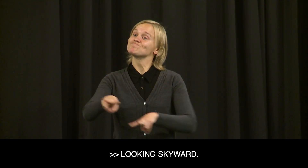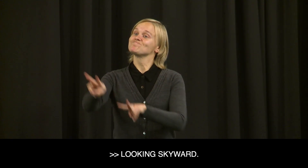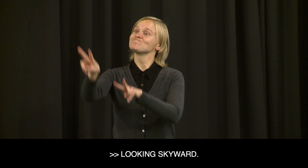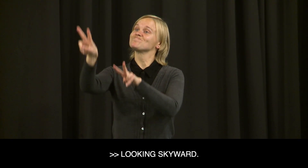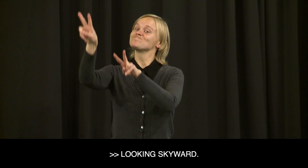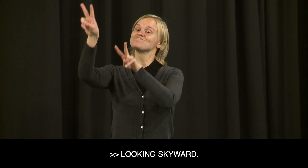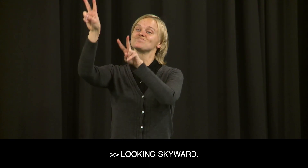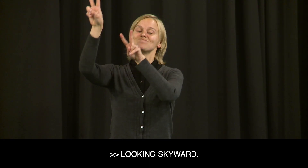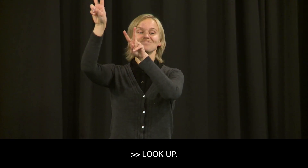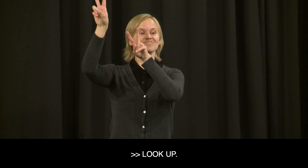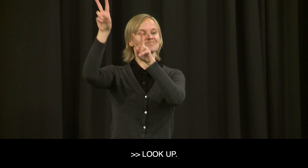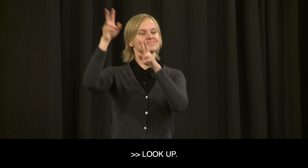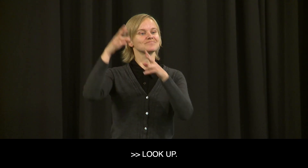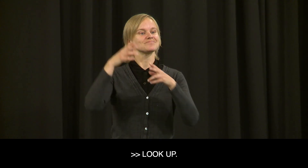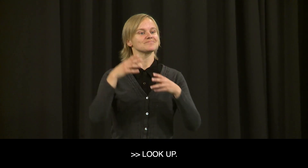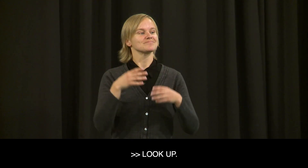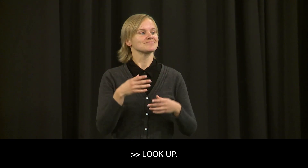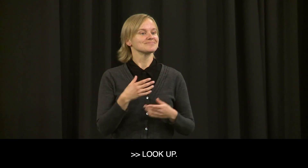Looking skyward. Look up.